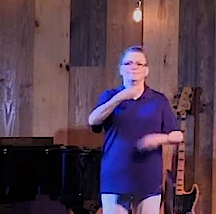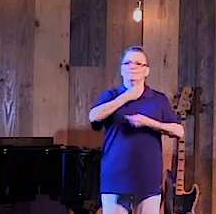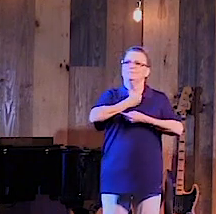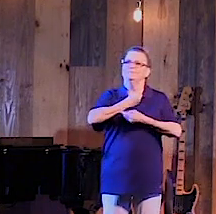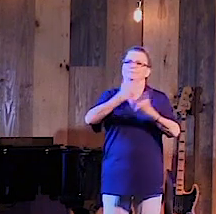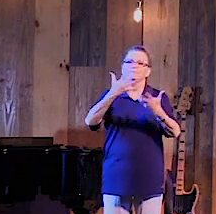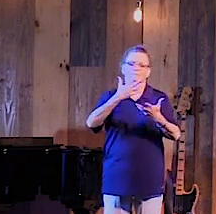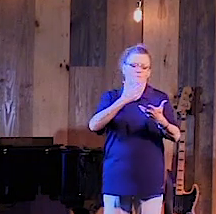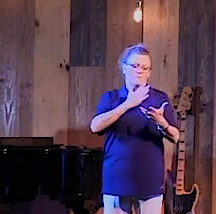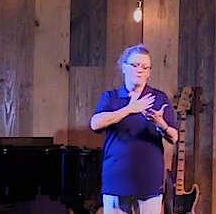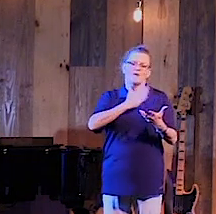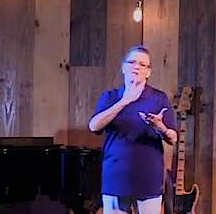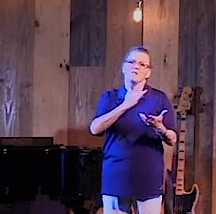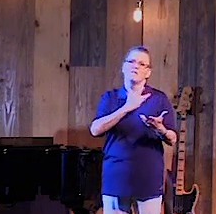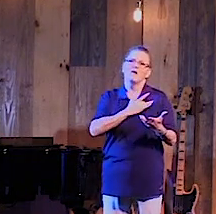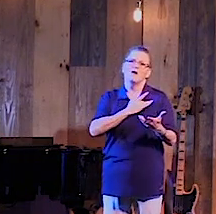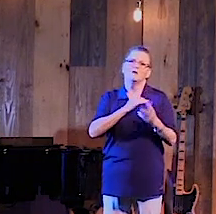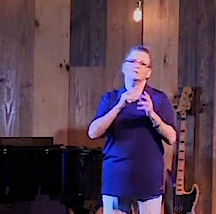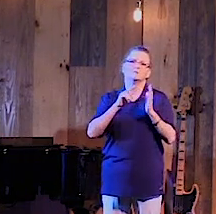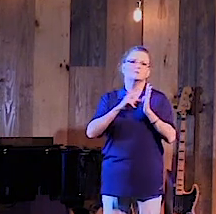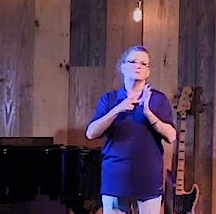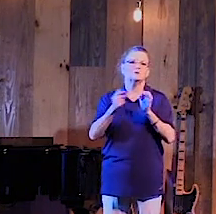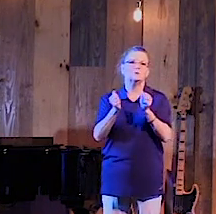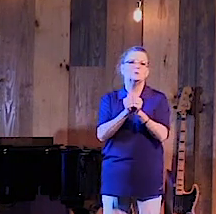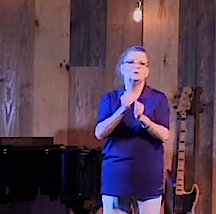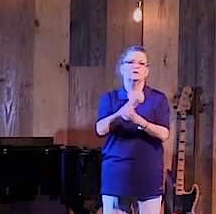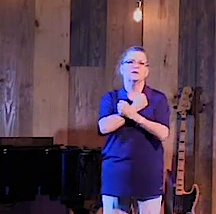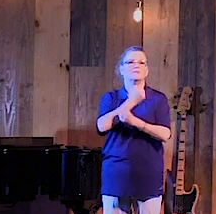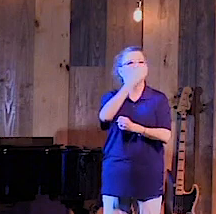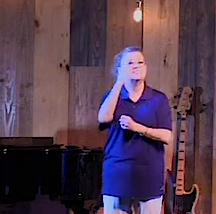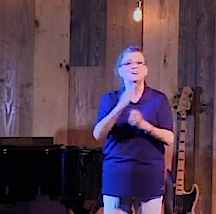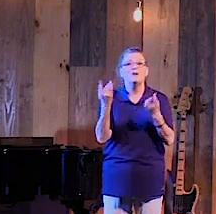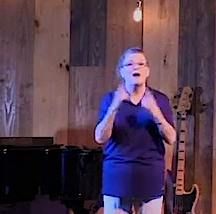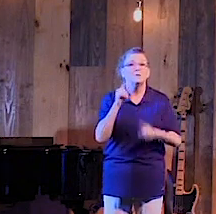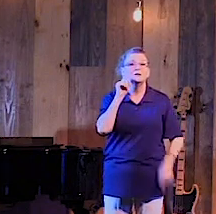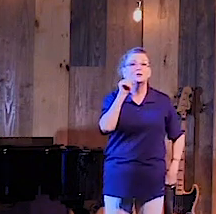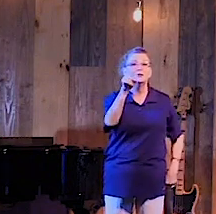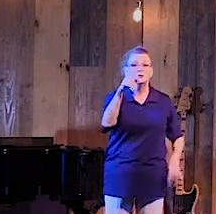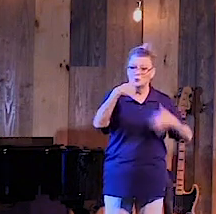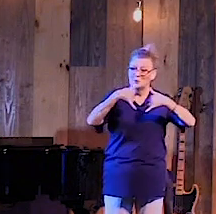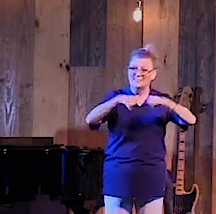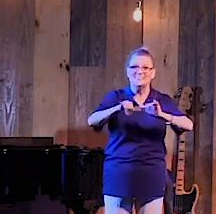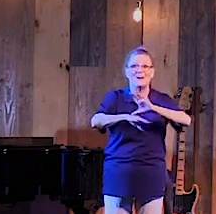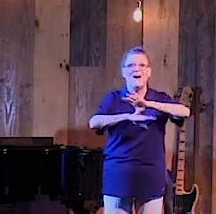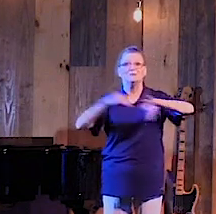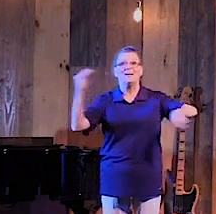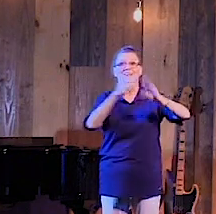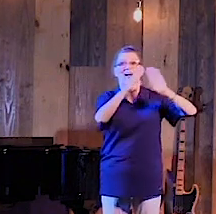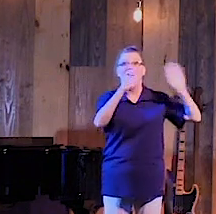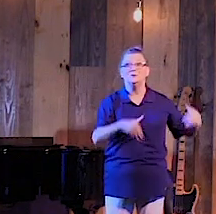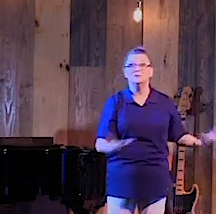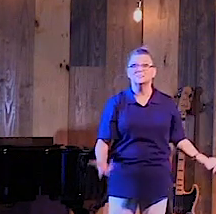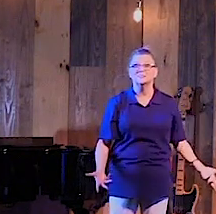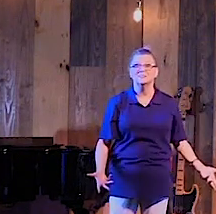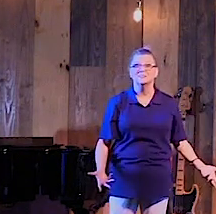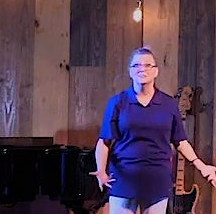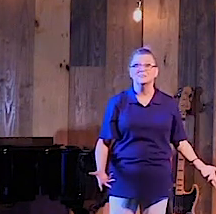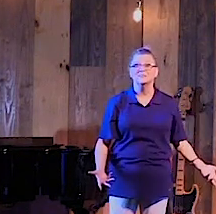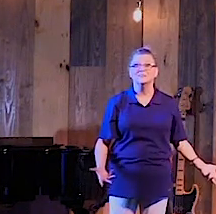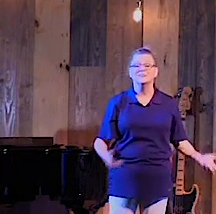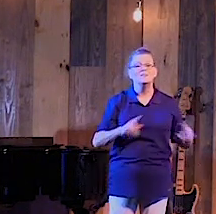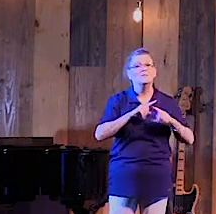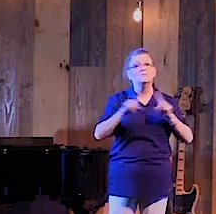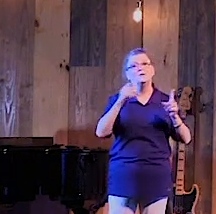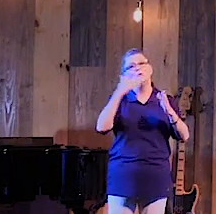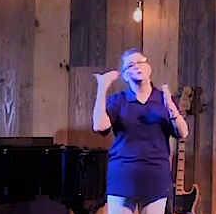place in my heart. I mean it with love. But if that's never happened to you, you are still outside the house. But there's good